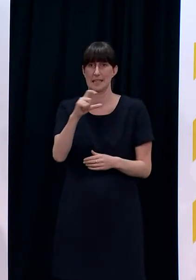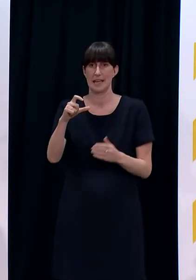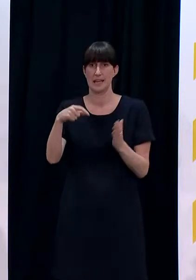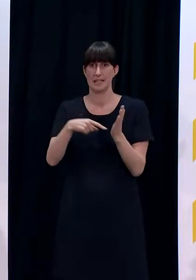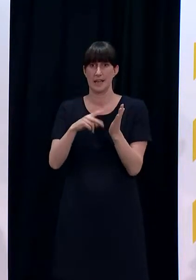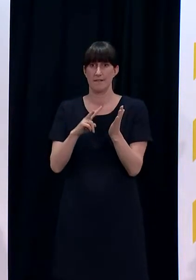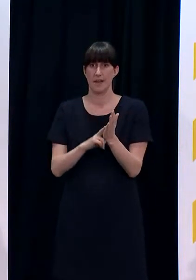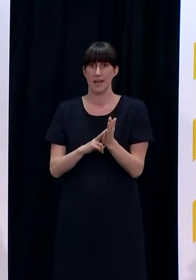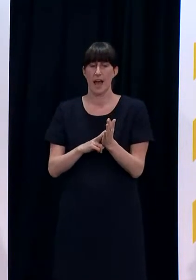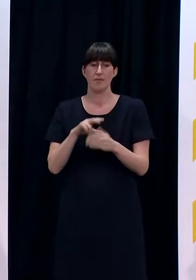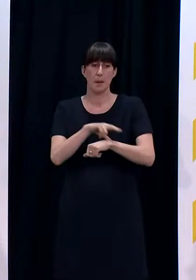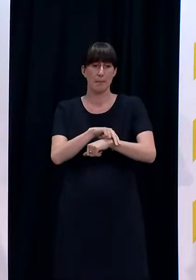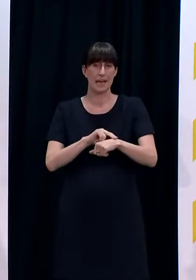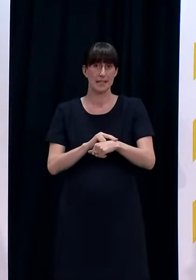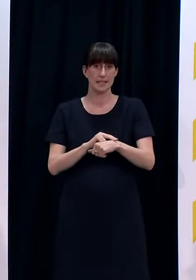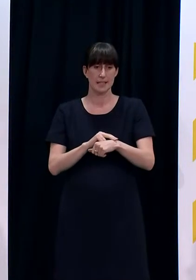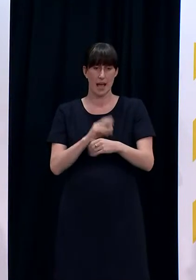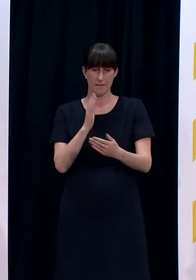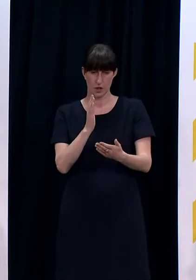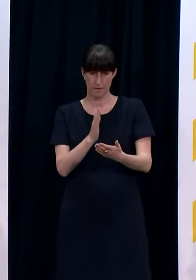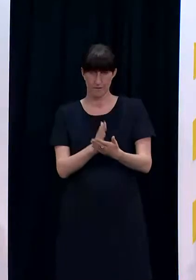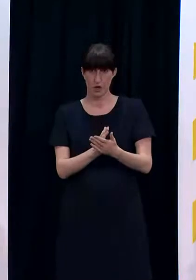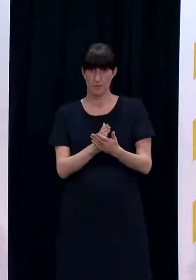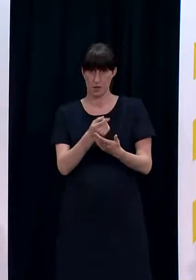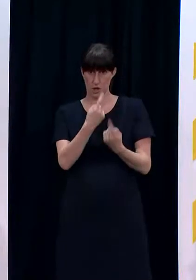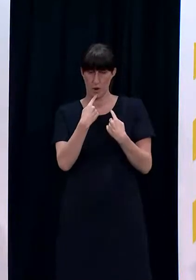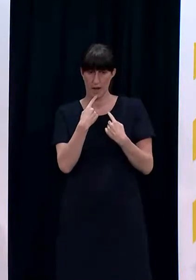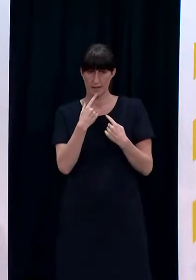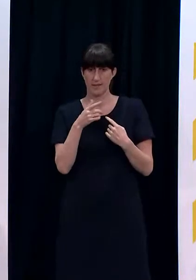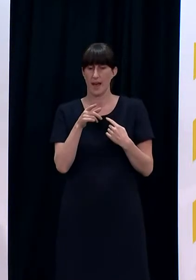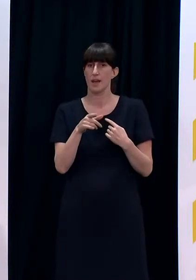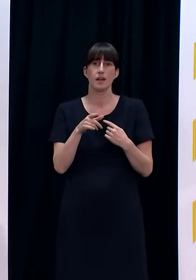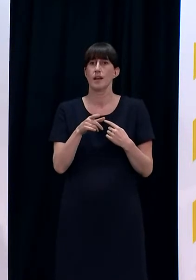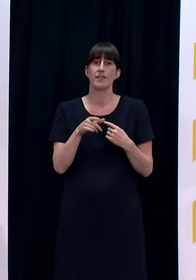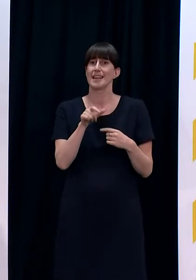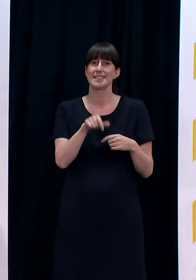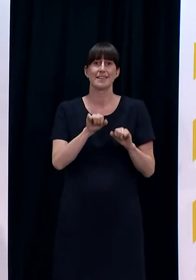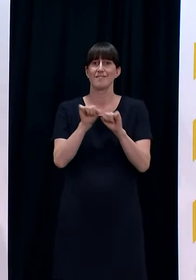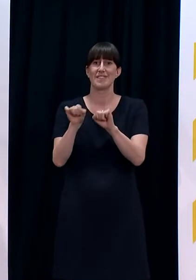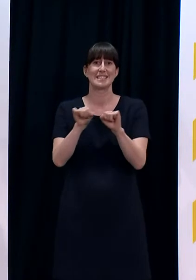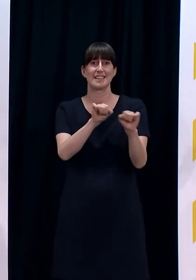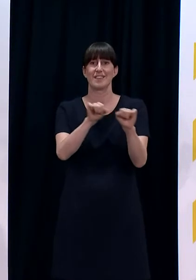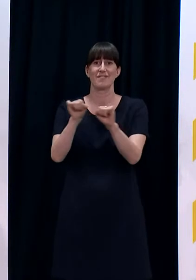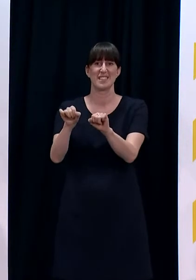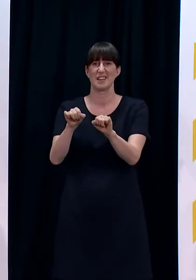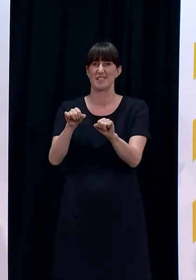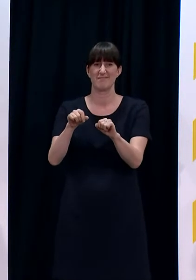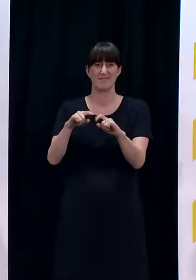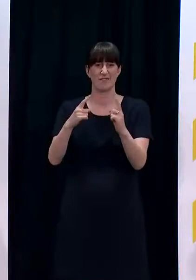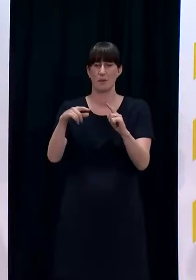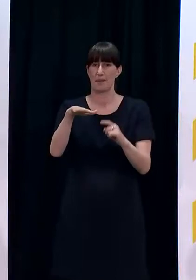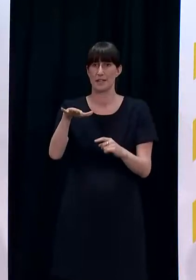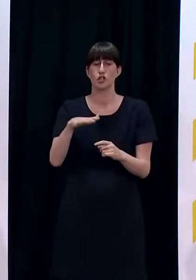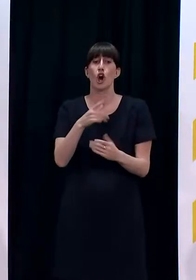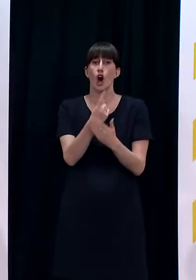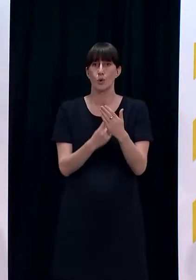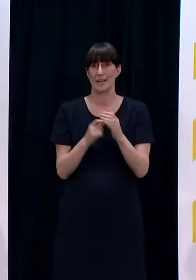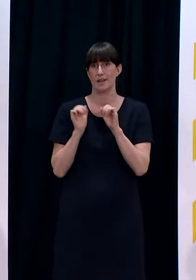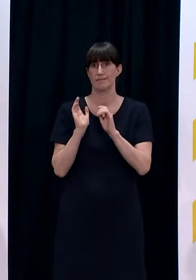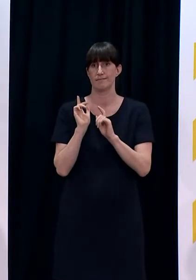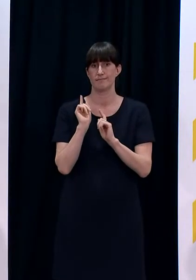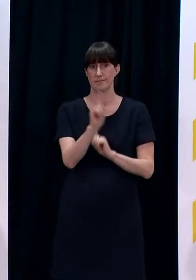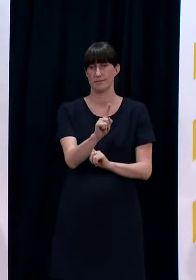can confirm that there are no locations of interest as a result of that walk home, and as far as can be ascertained,